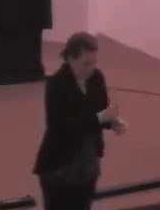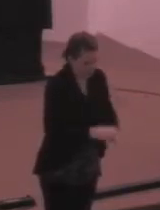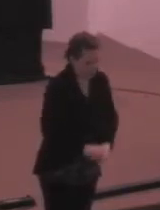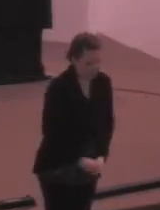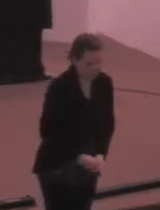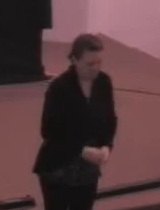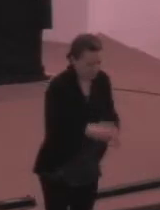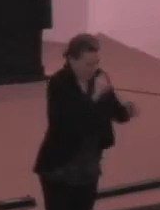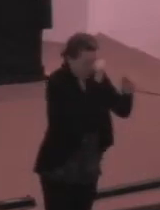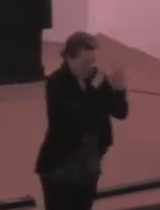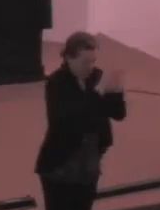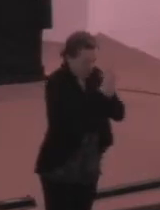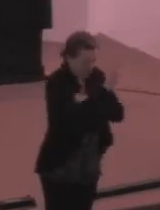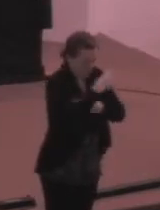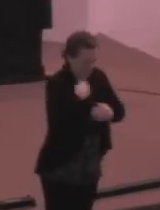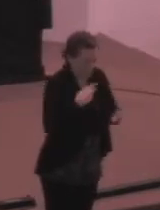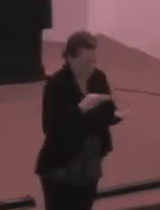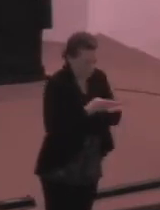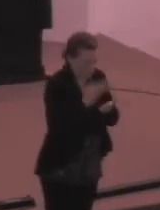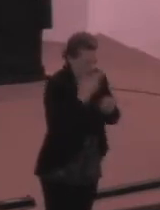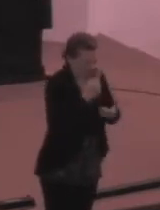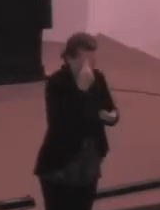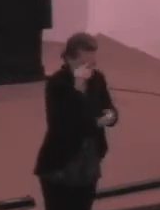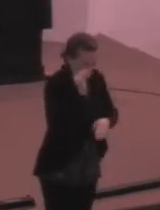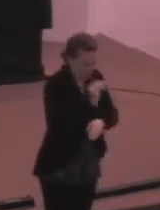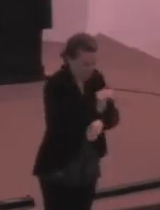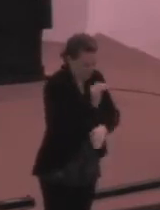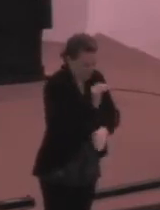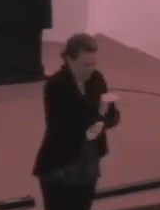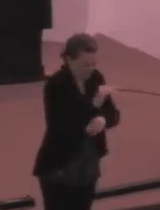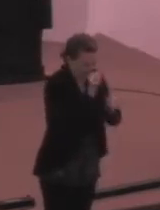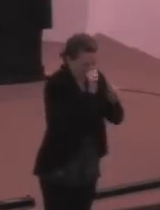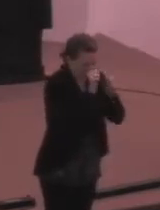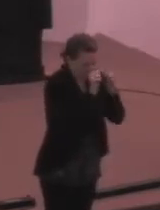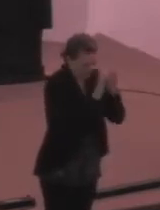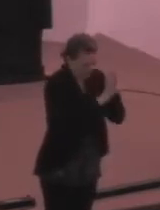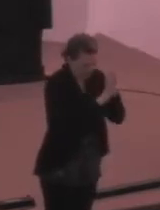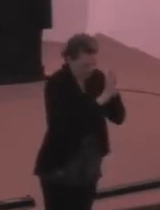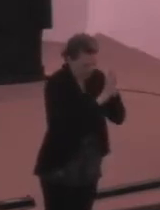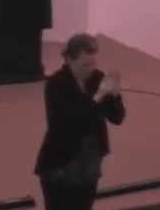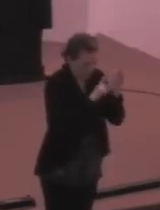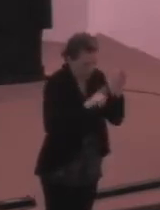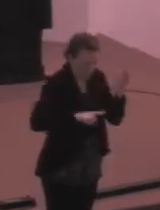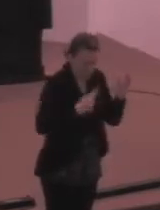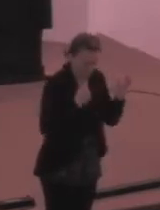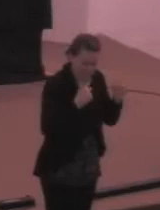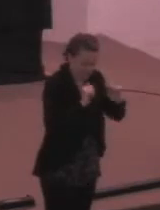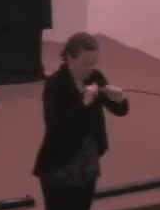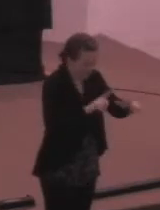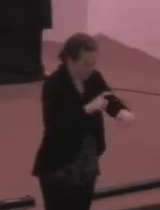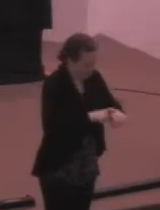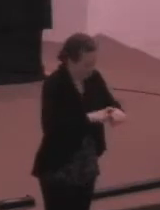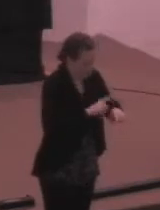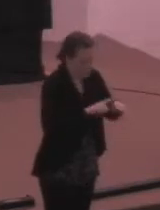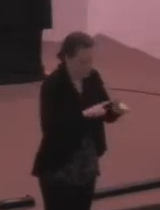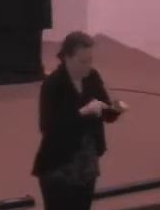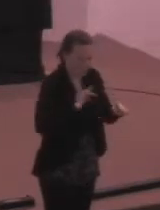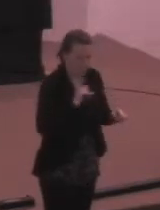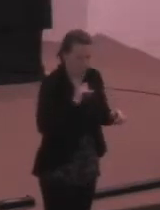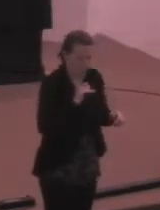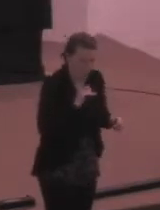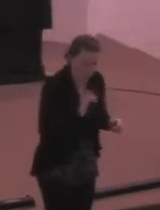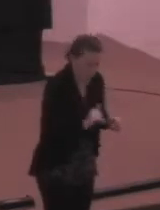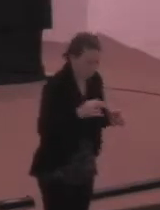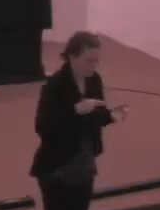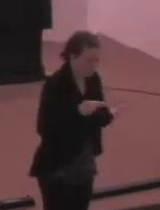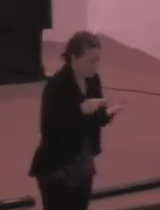truly thank You for this evening. Father God, and I say this all the time, Lord, but I just truly love this place that we call Set Free.